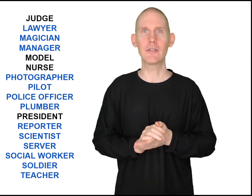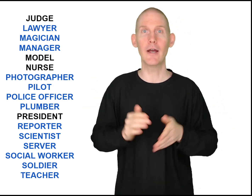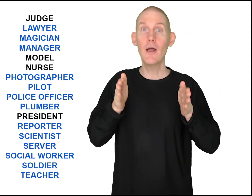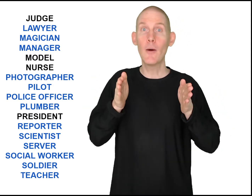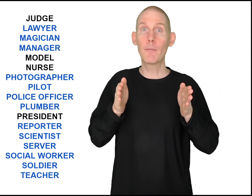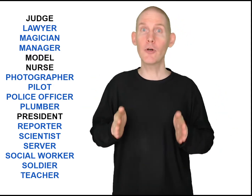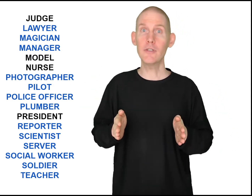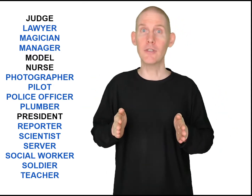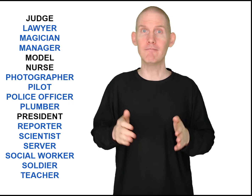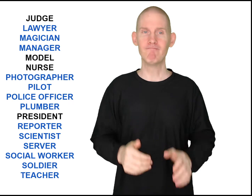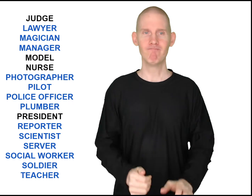sign person.